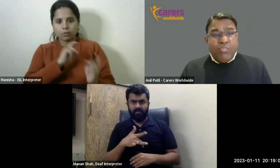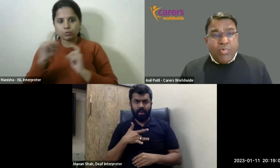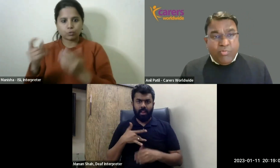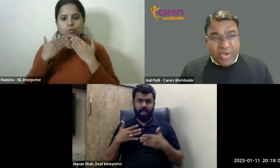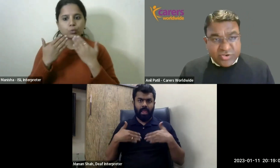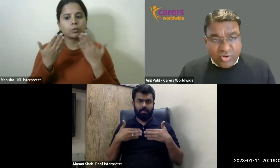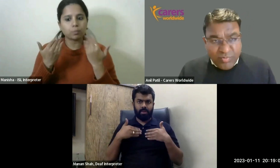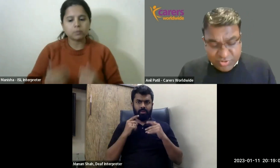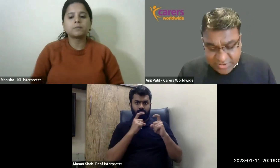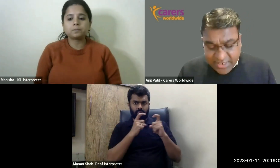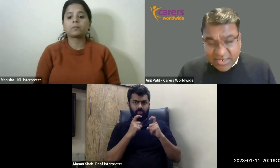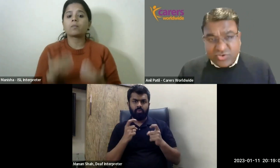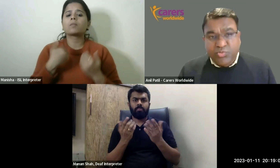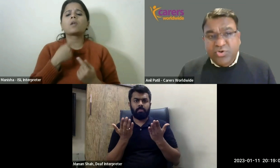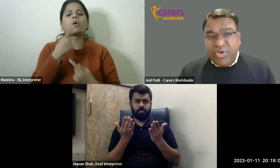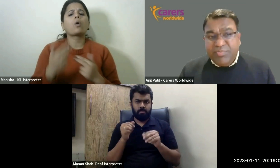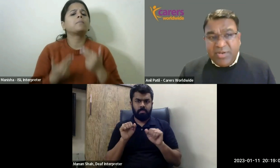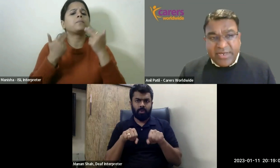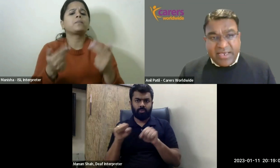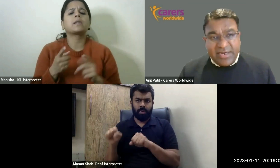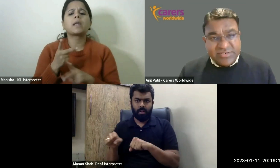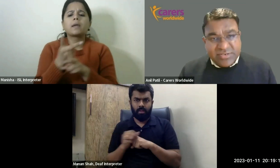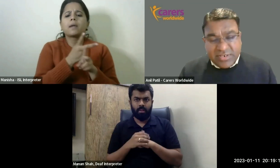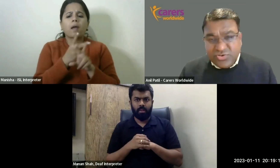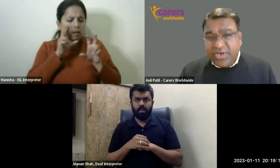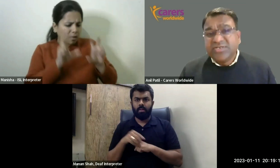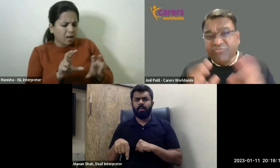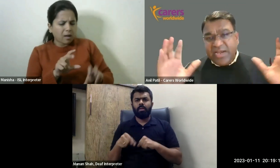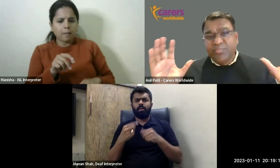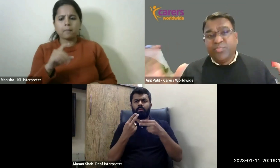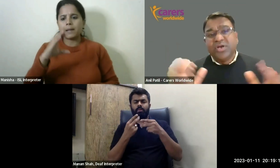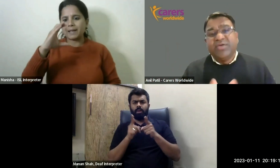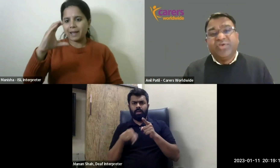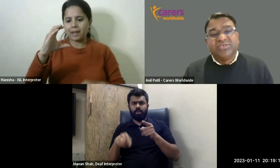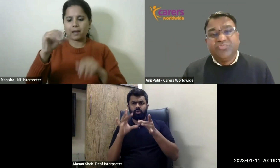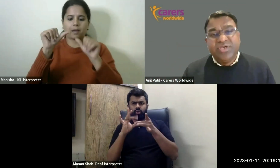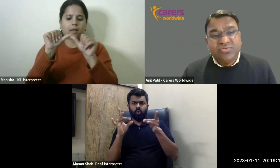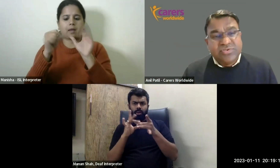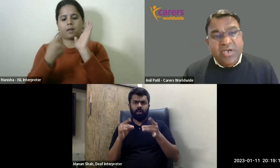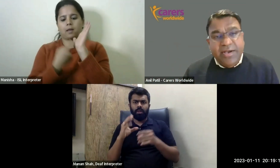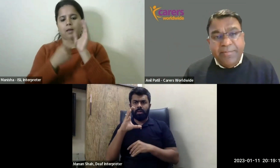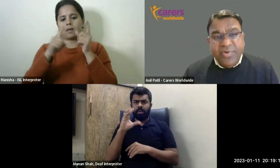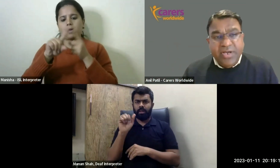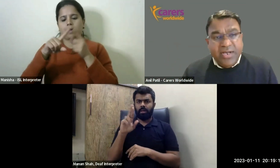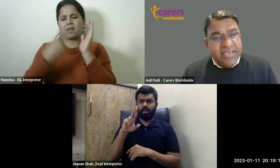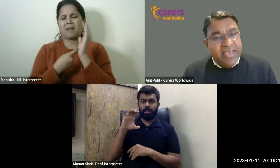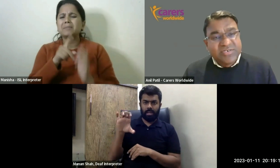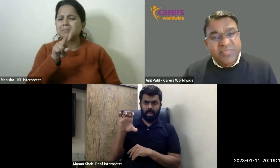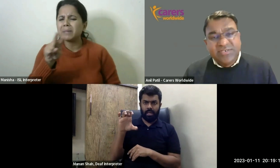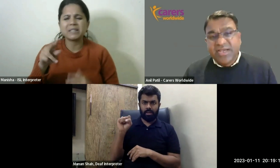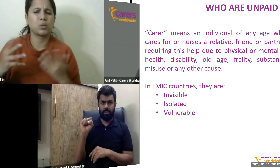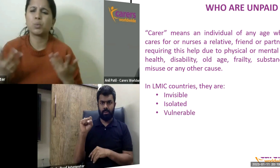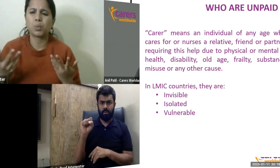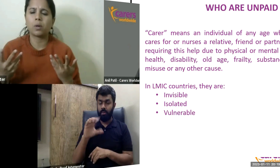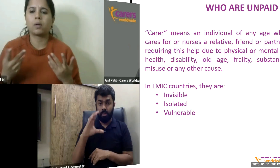So when I talk about carers, what do we mean by carers? So it is a very broad definition we use.